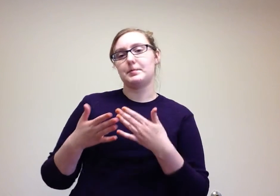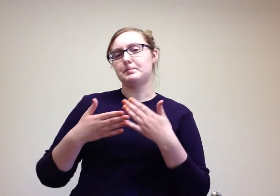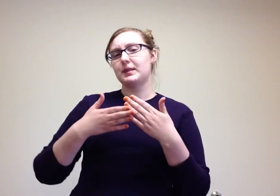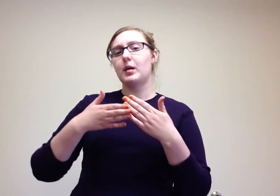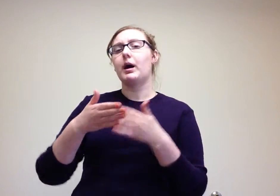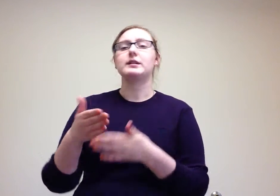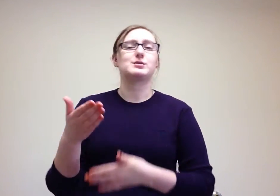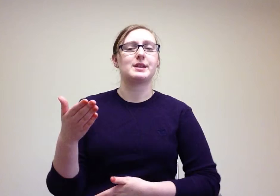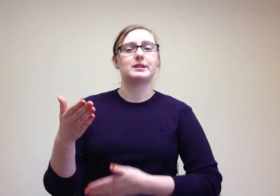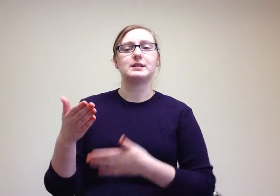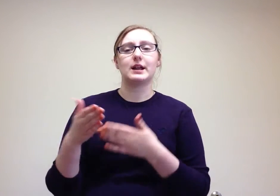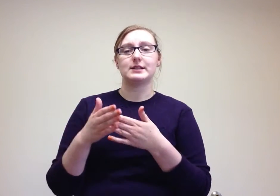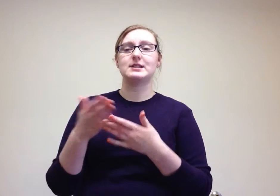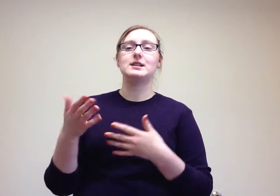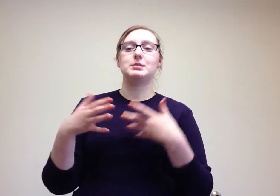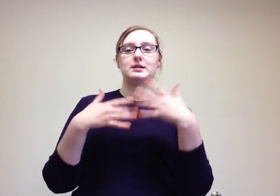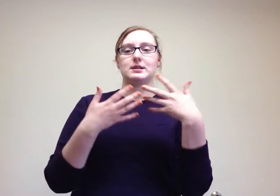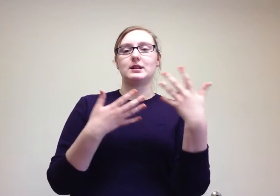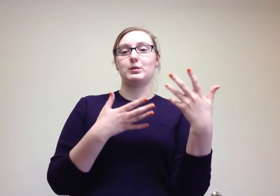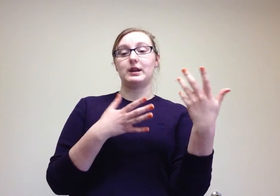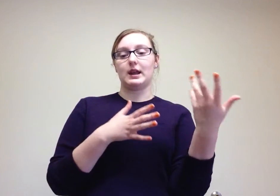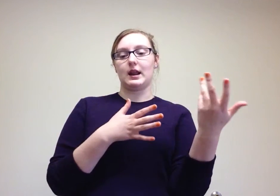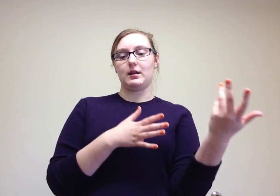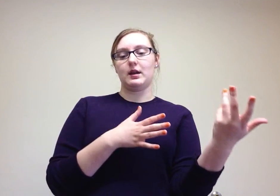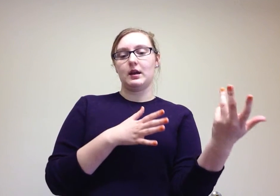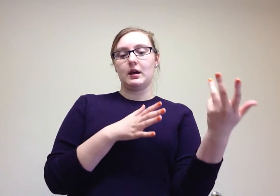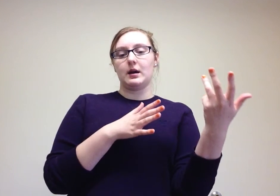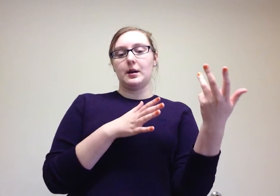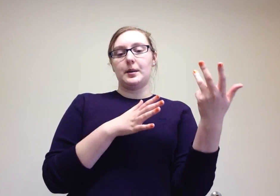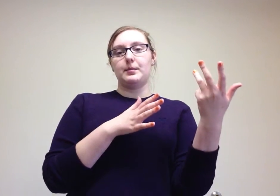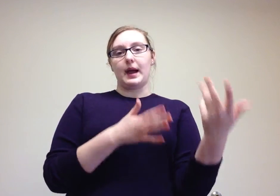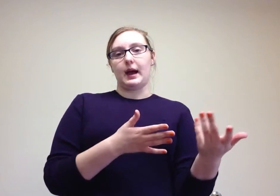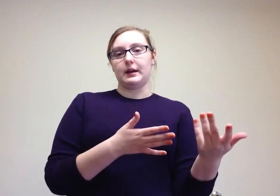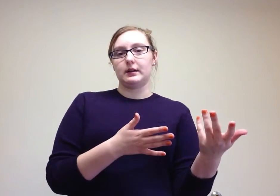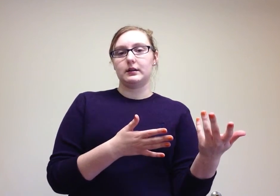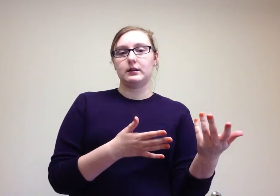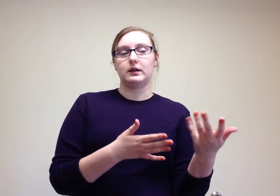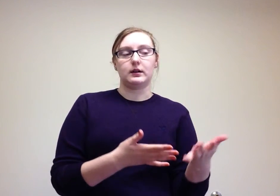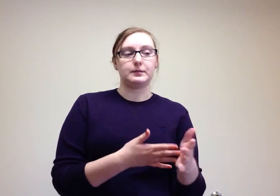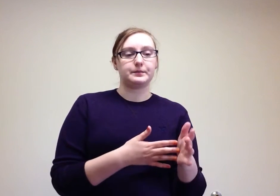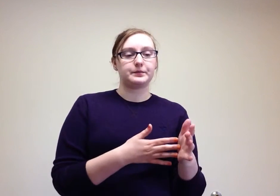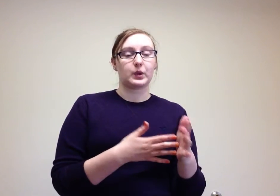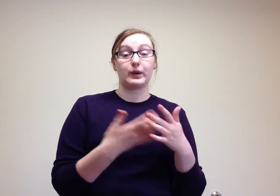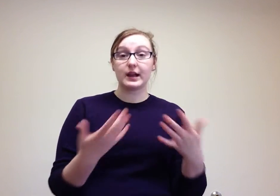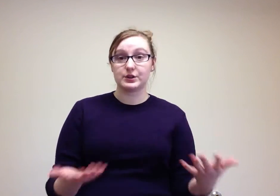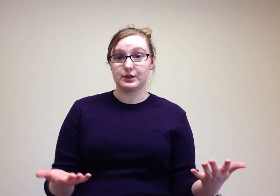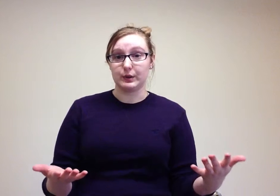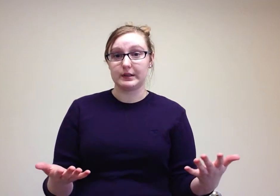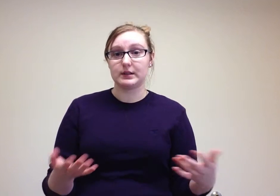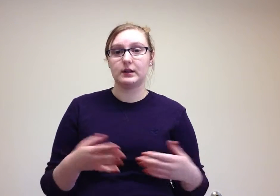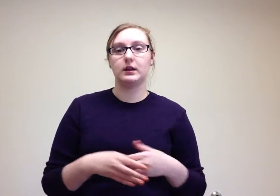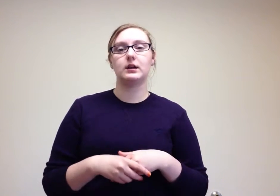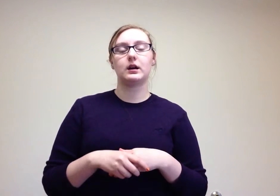them pot laced with LSD, because then they would get a bad reaction to it.